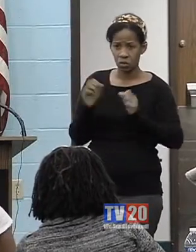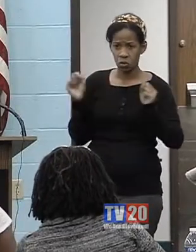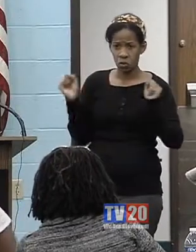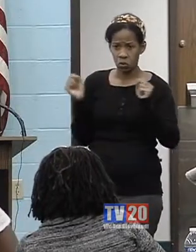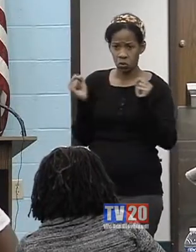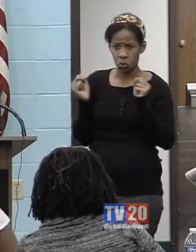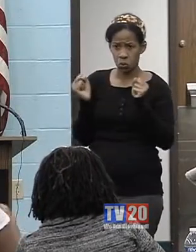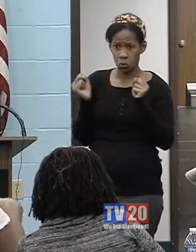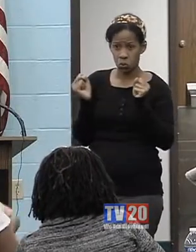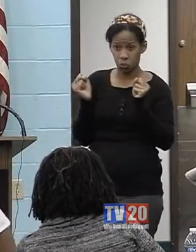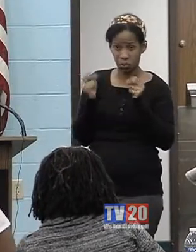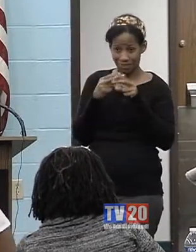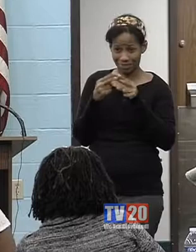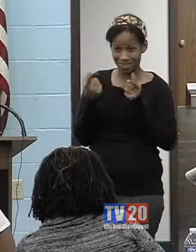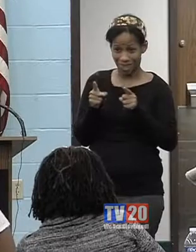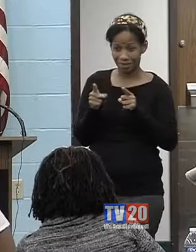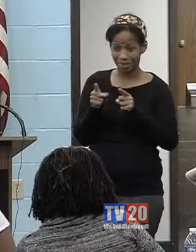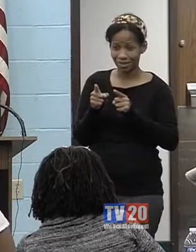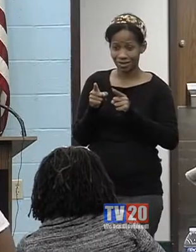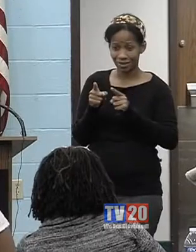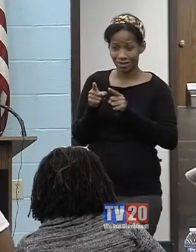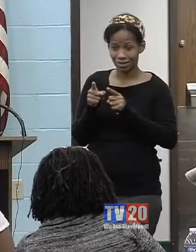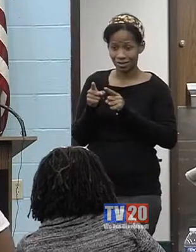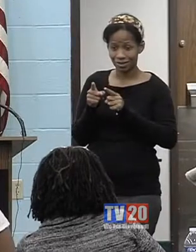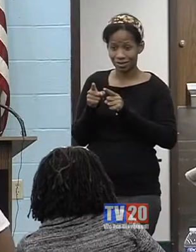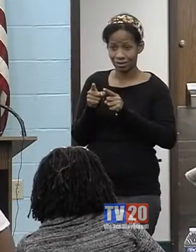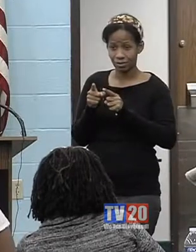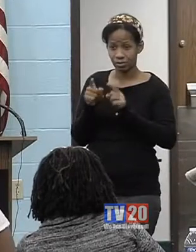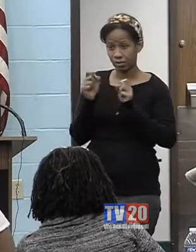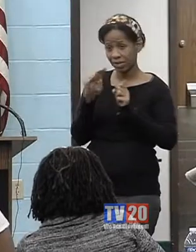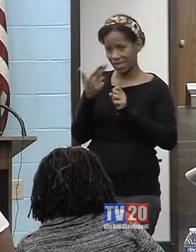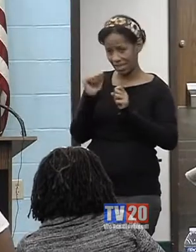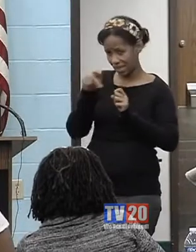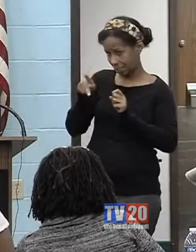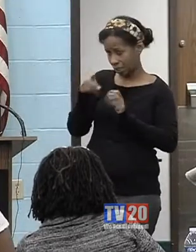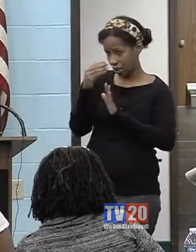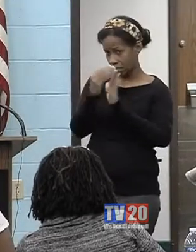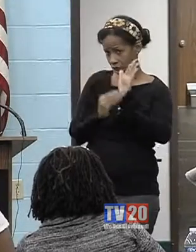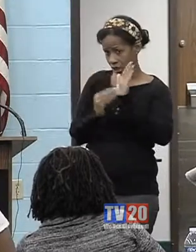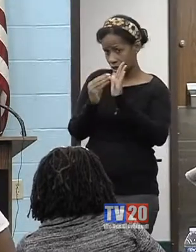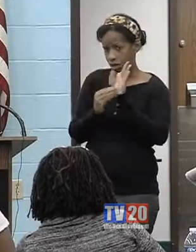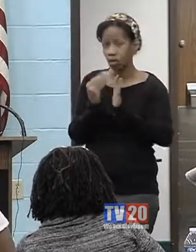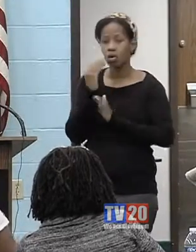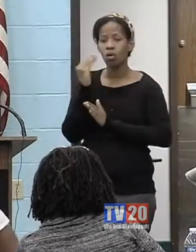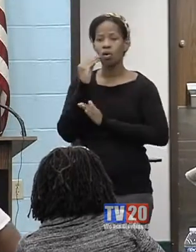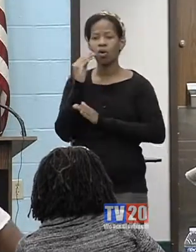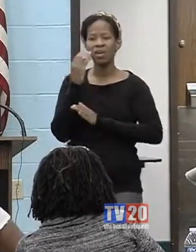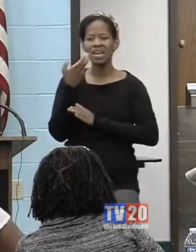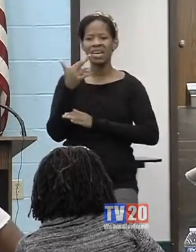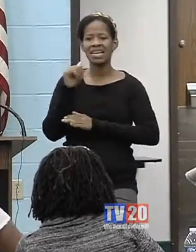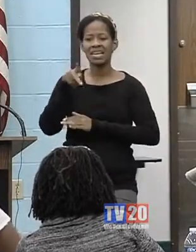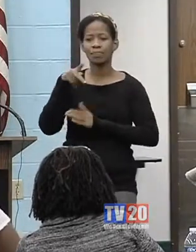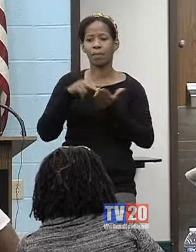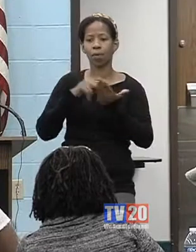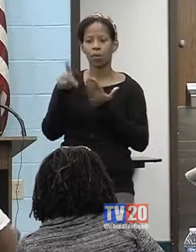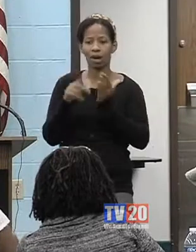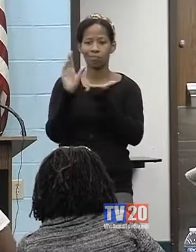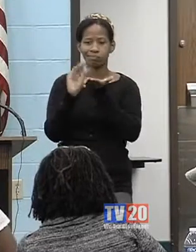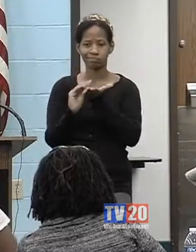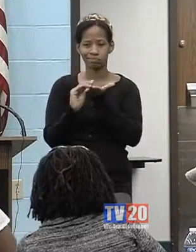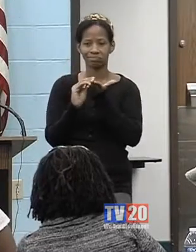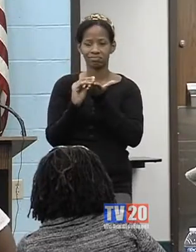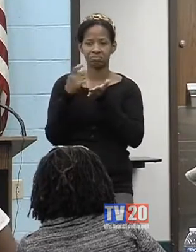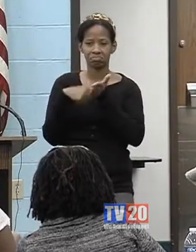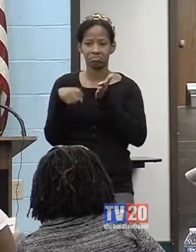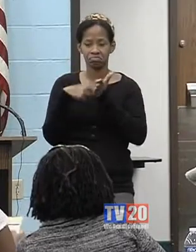winter unfortunately is right around the corner, we want to make sure everyone that's eligible signs up for the Home Energy Assistance Program. It can